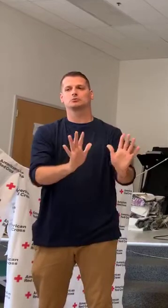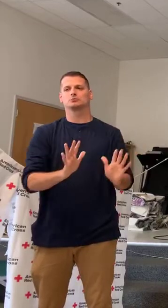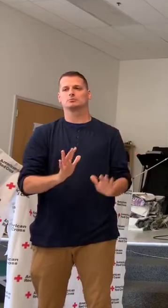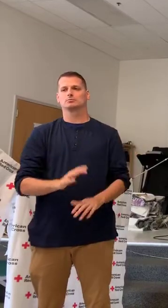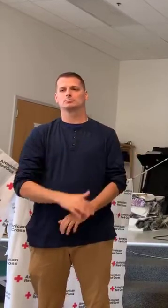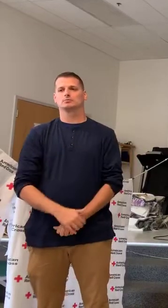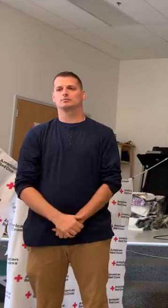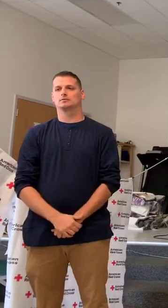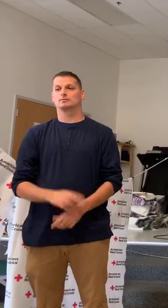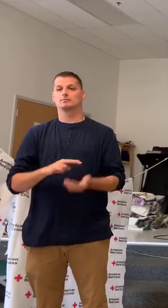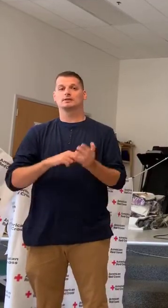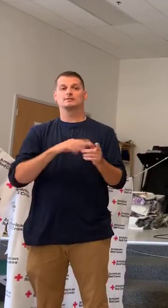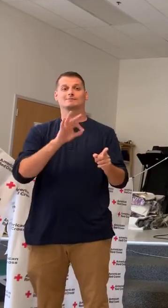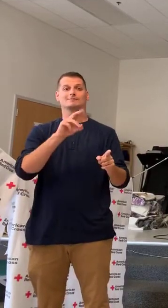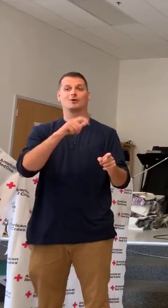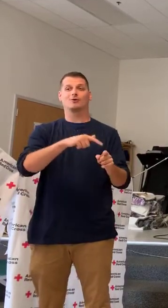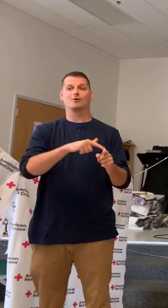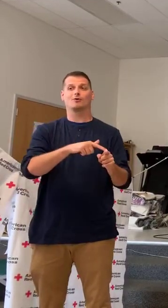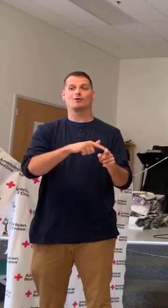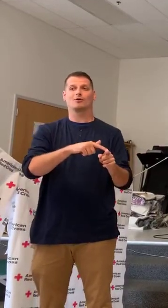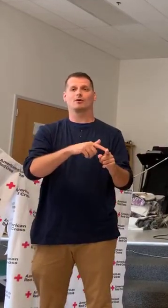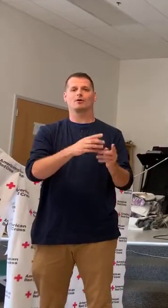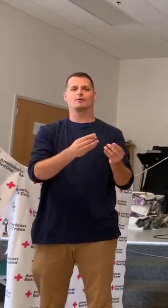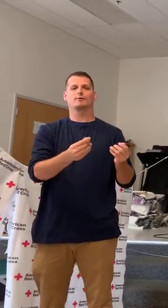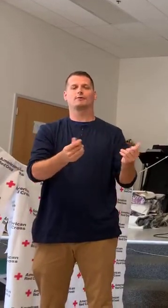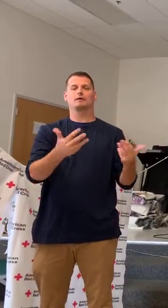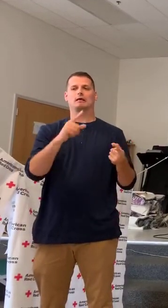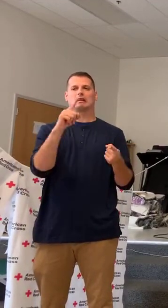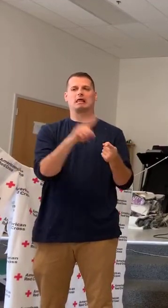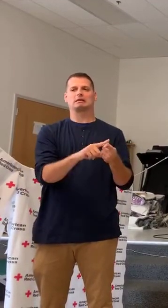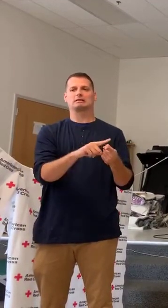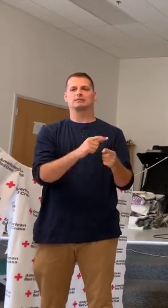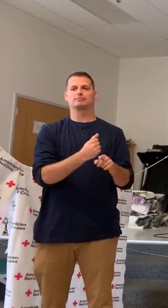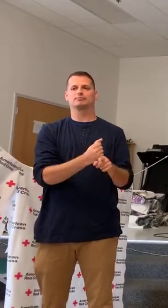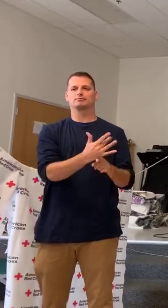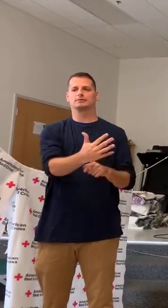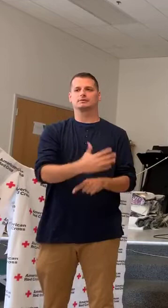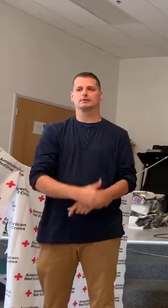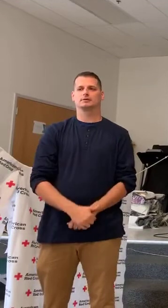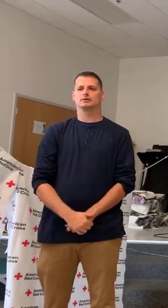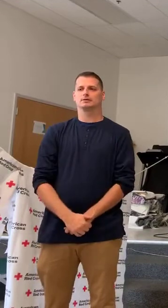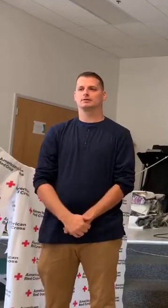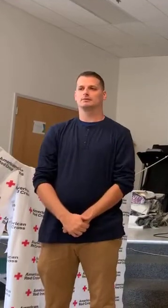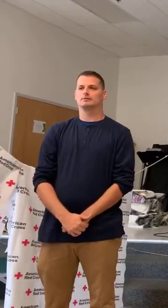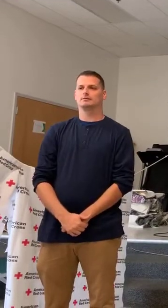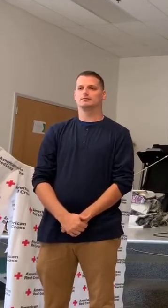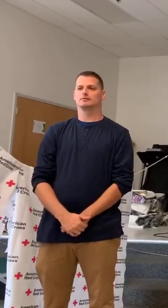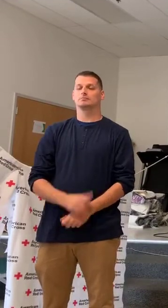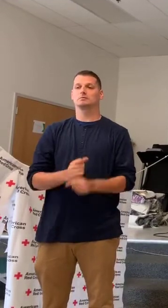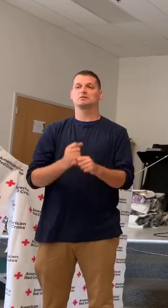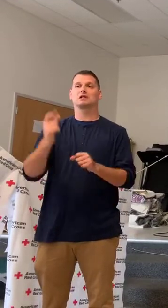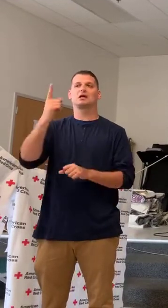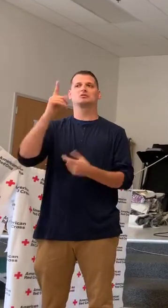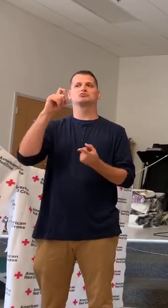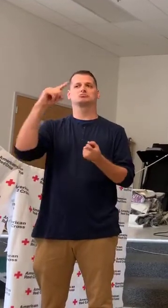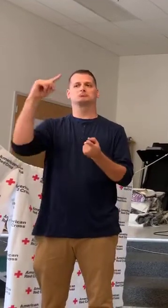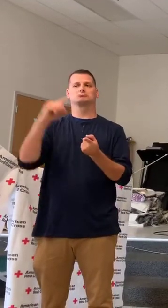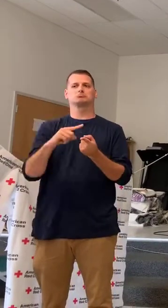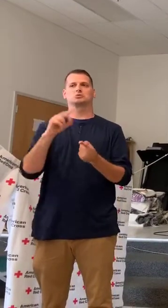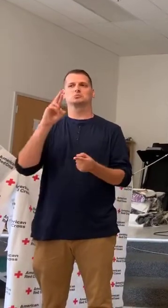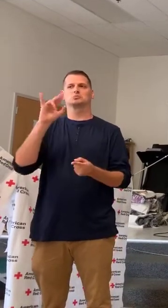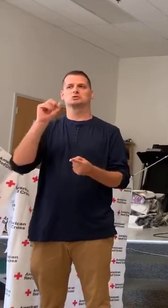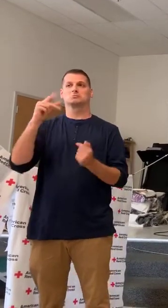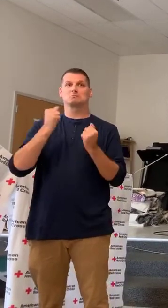you the straight talk history of how this actually happened, and I'm not dancing around you. This is why we got really good at putting out fires right away, and then this